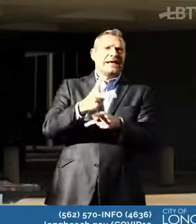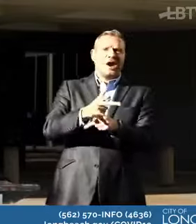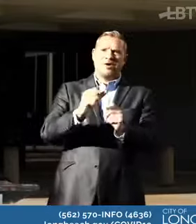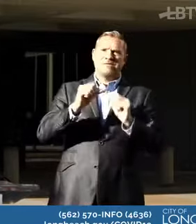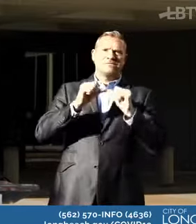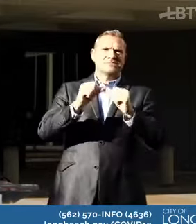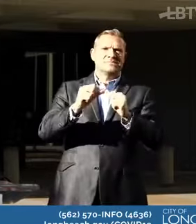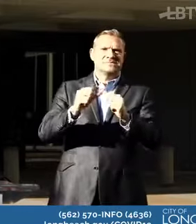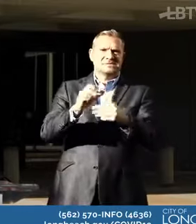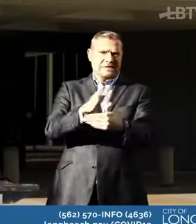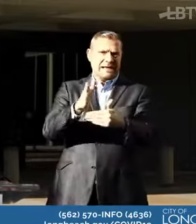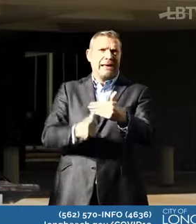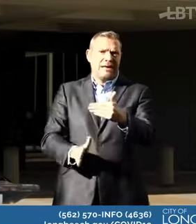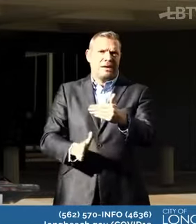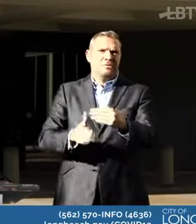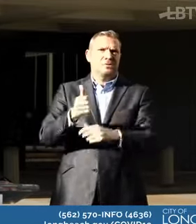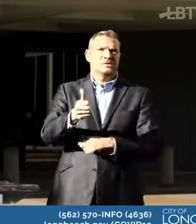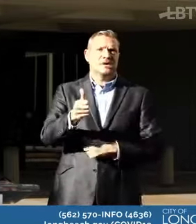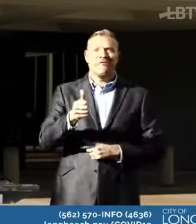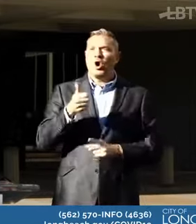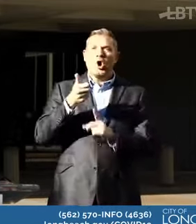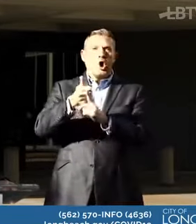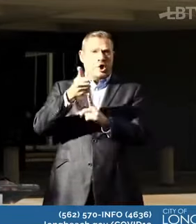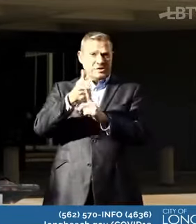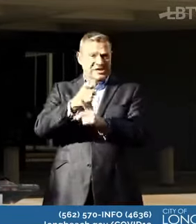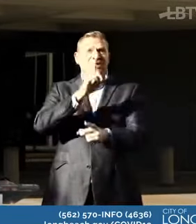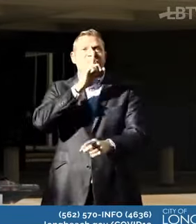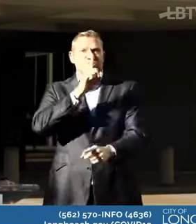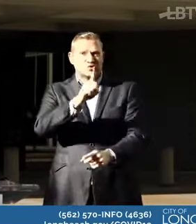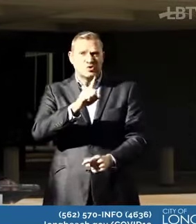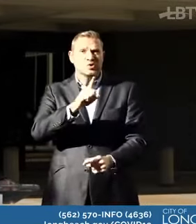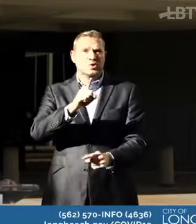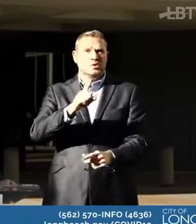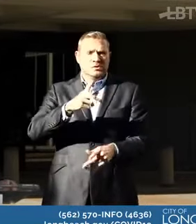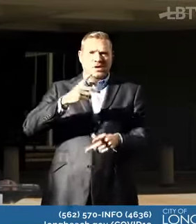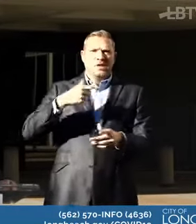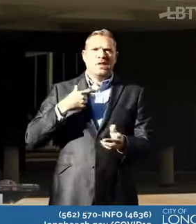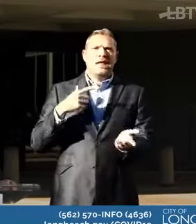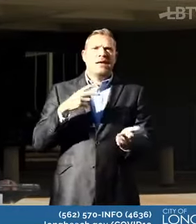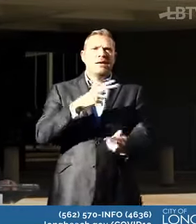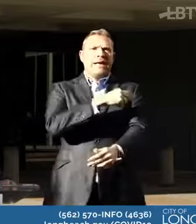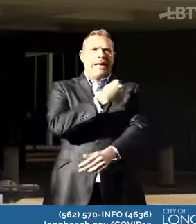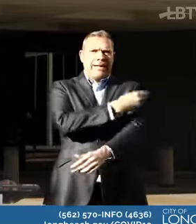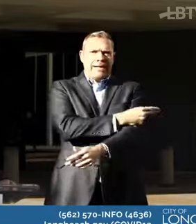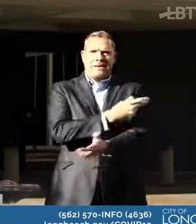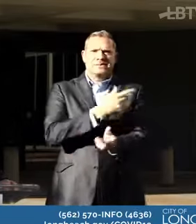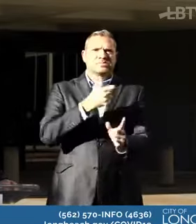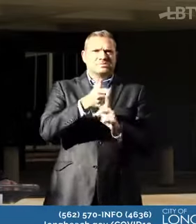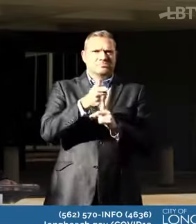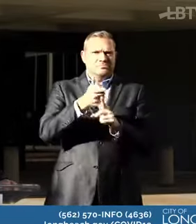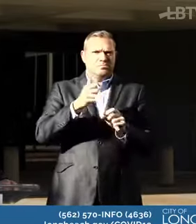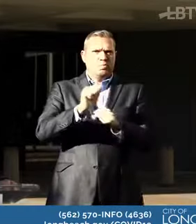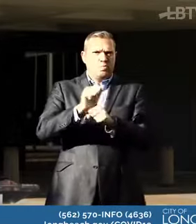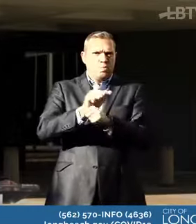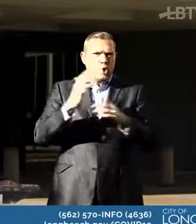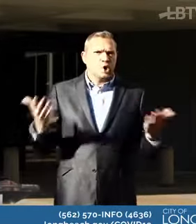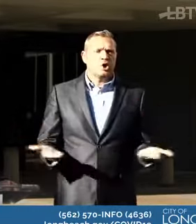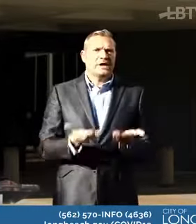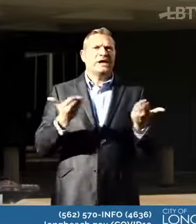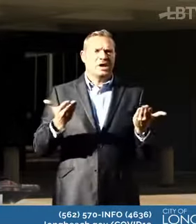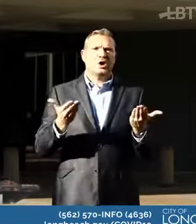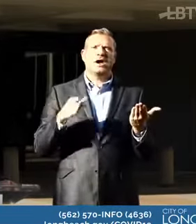herself, I know she would have been in the front of the line for these vaccines. I also know that she would have been so happy to